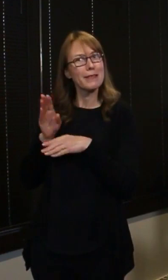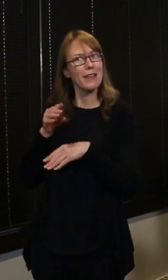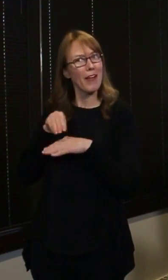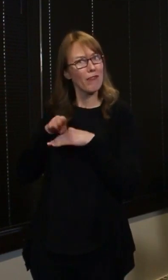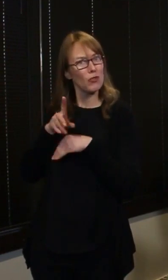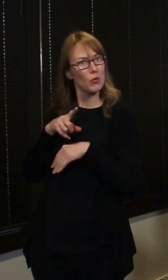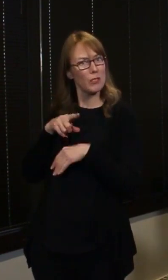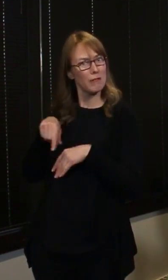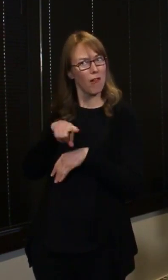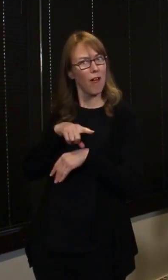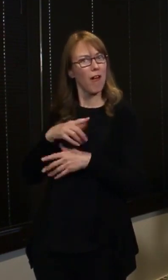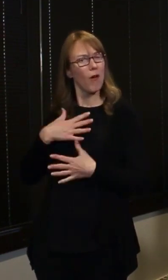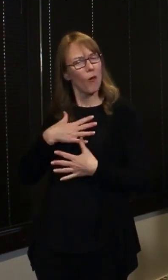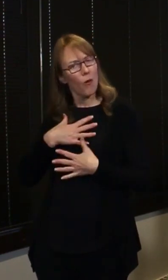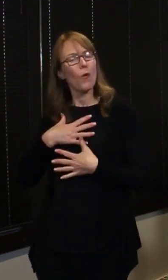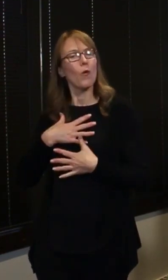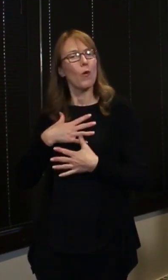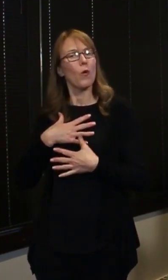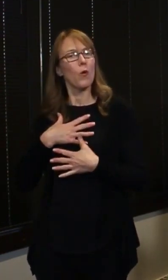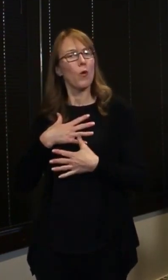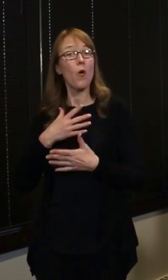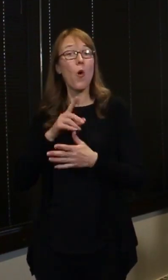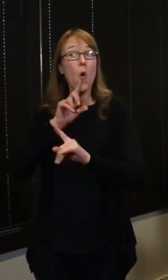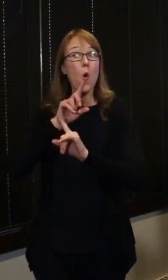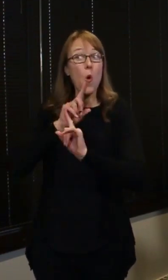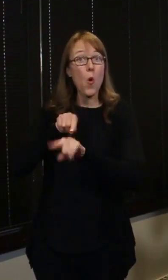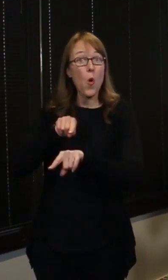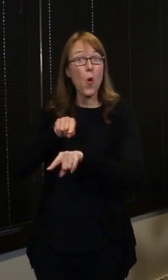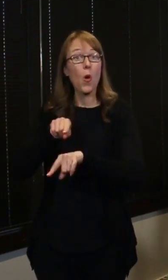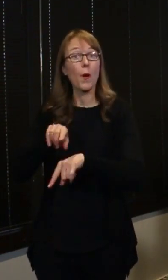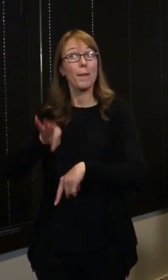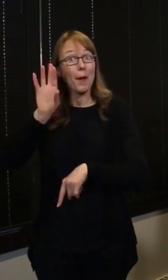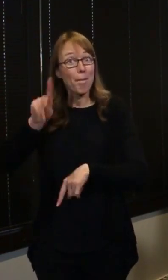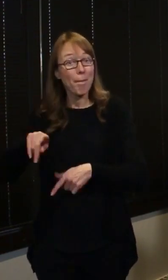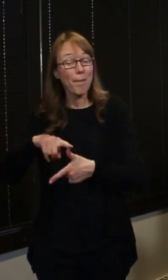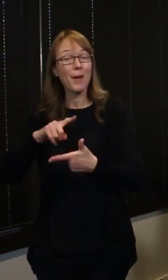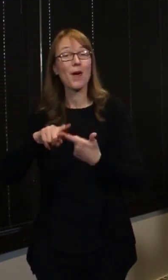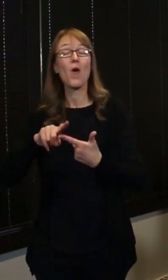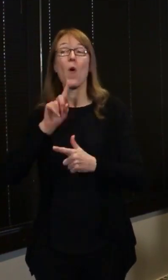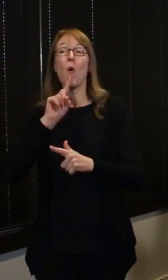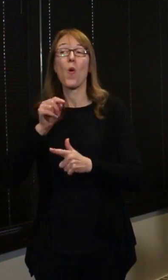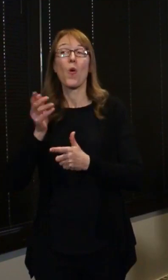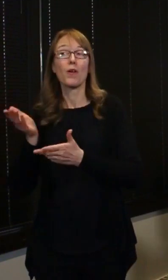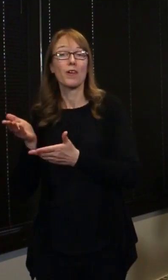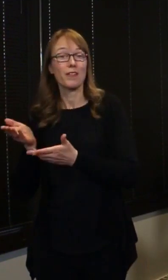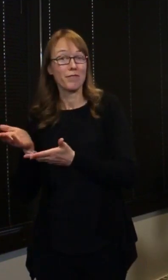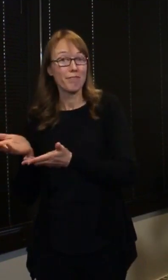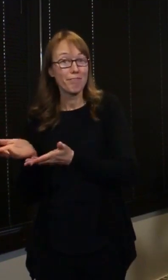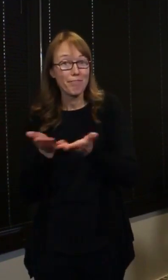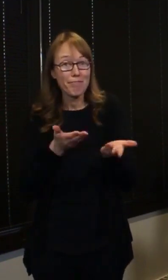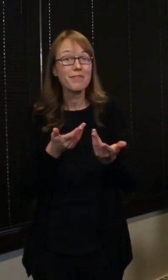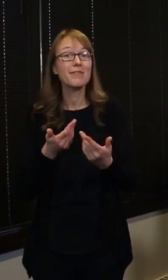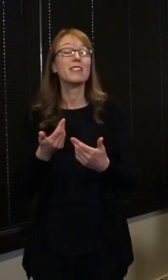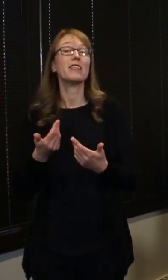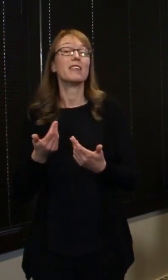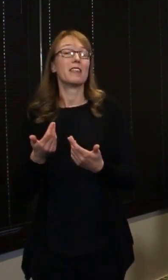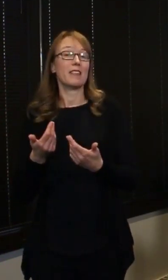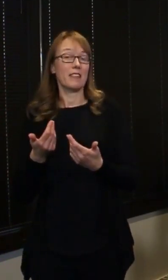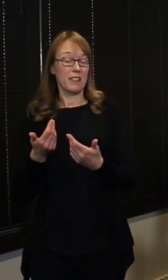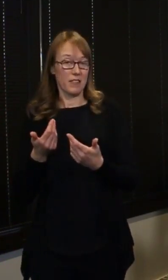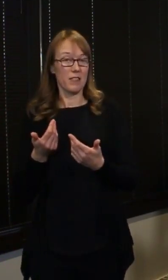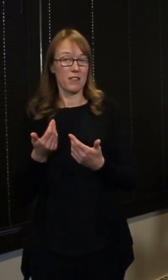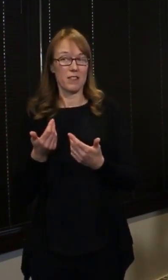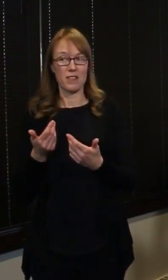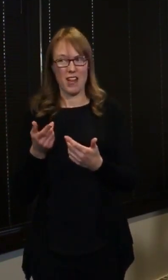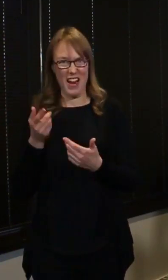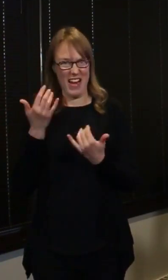Ordering curbside takeout, we know that there's now extended hours and some indoor dining, so please help them out as much as